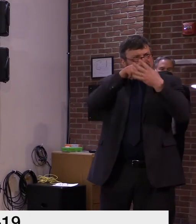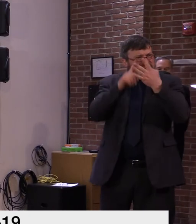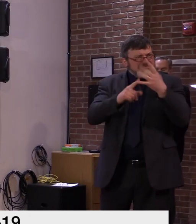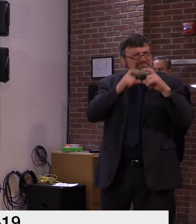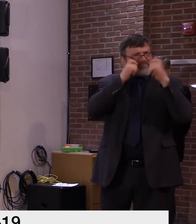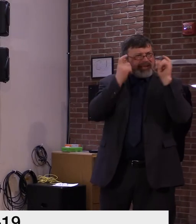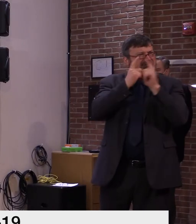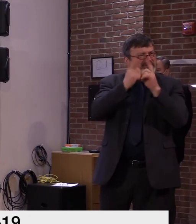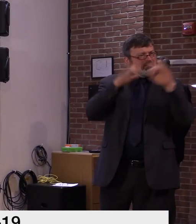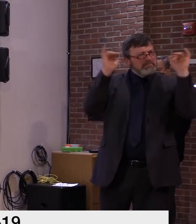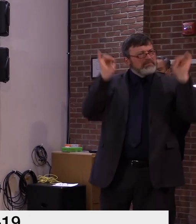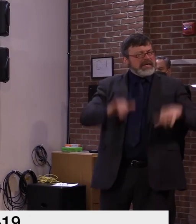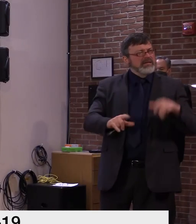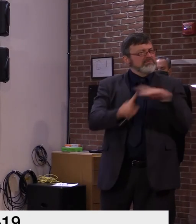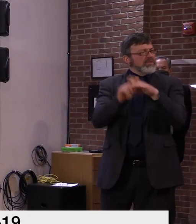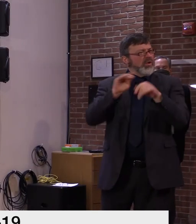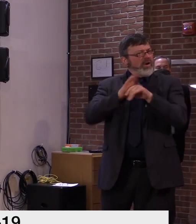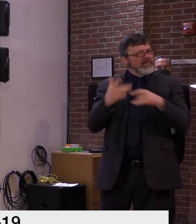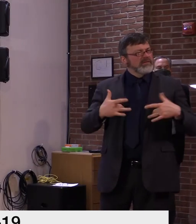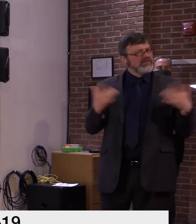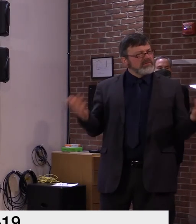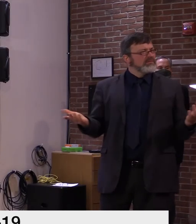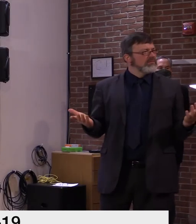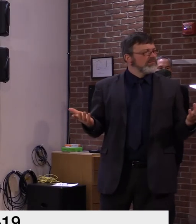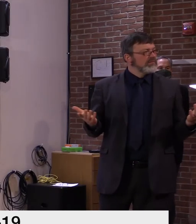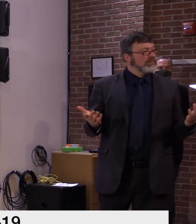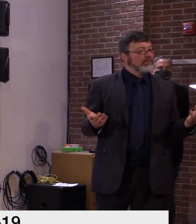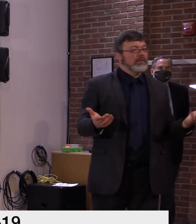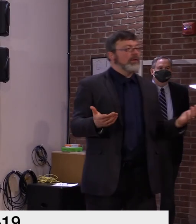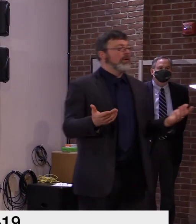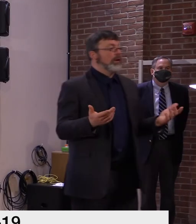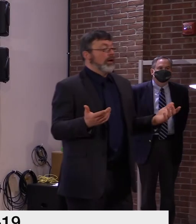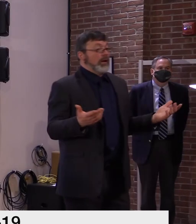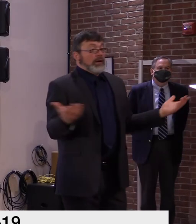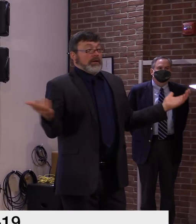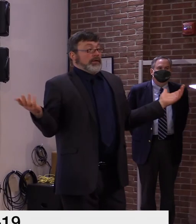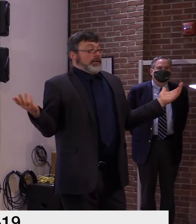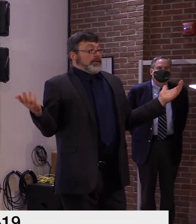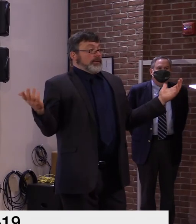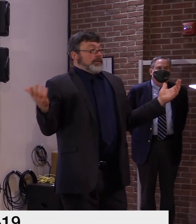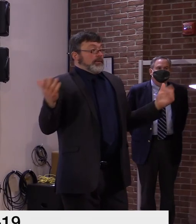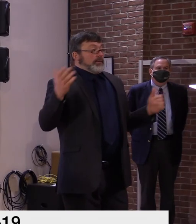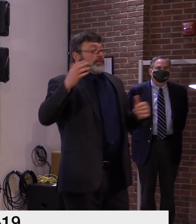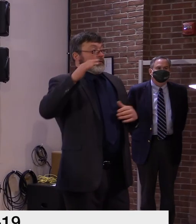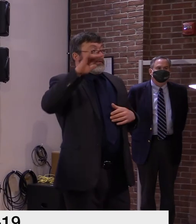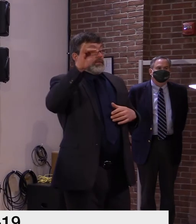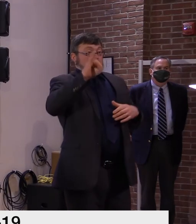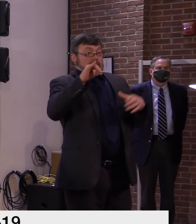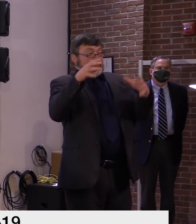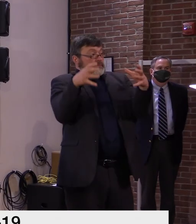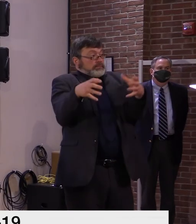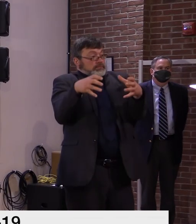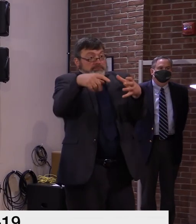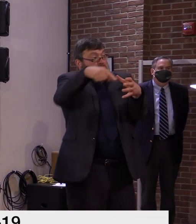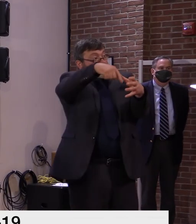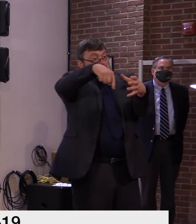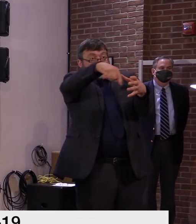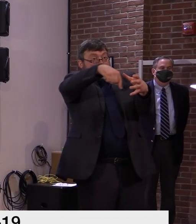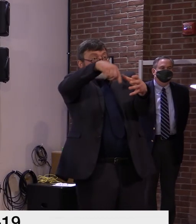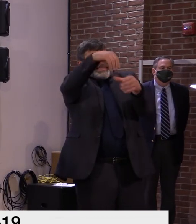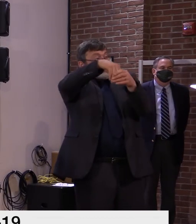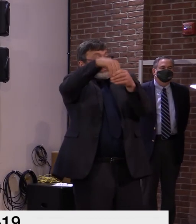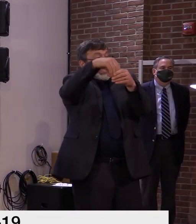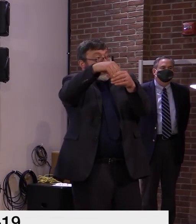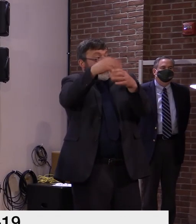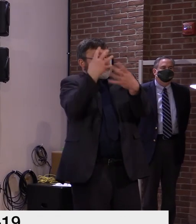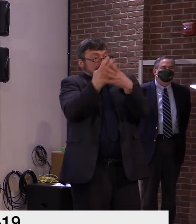past, what we've determined that the facilities have been maintained to be pretty safe. Where is